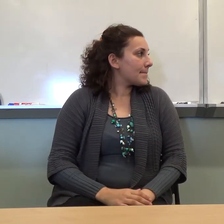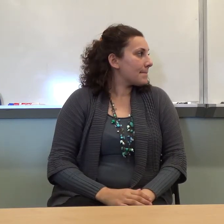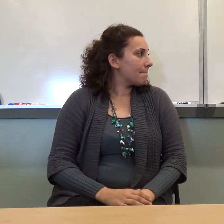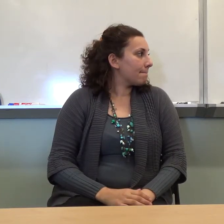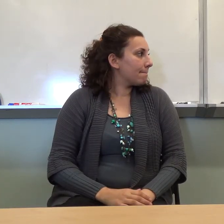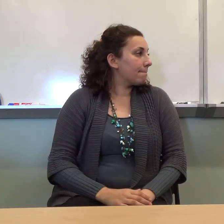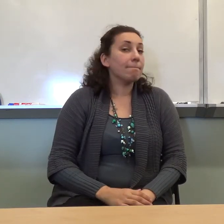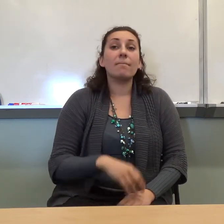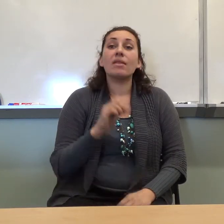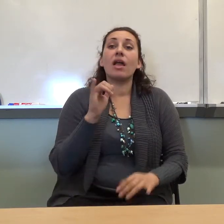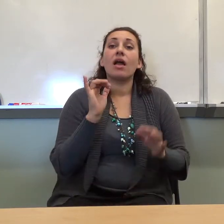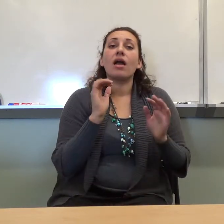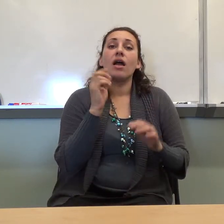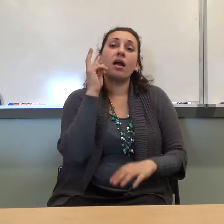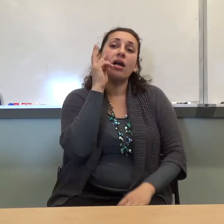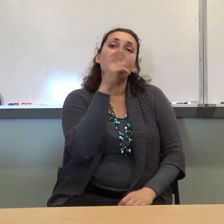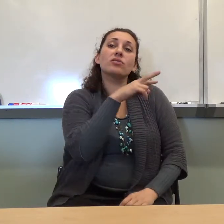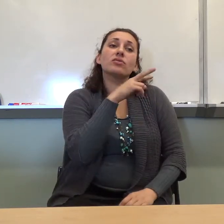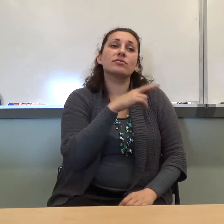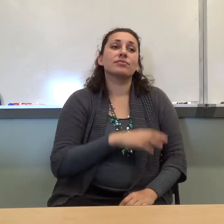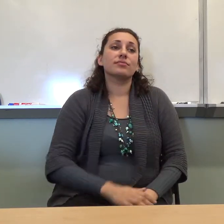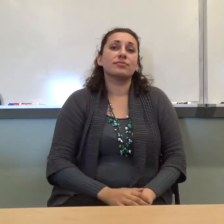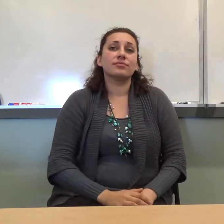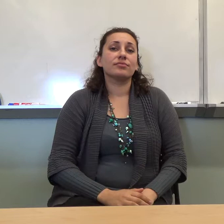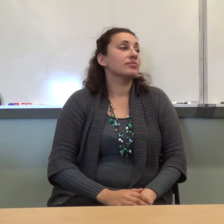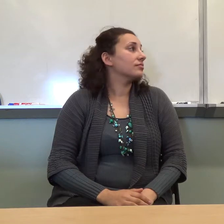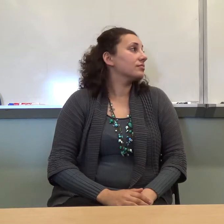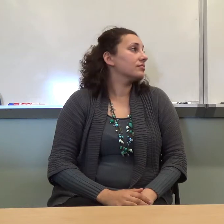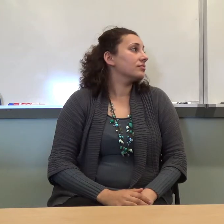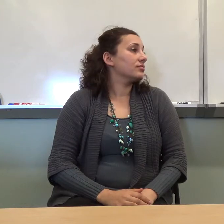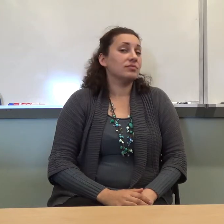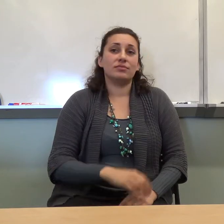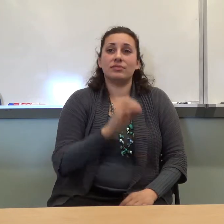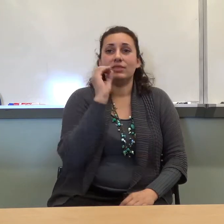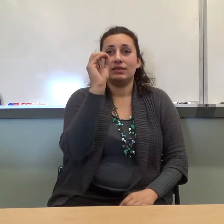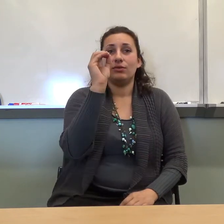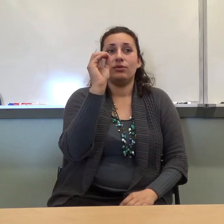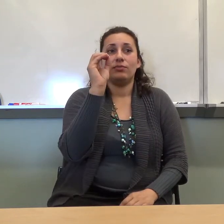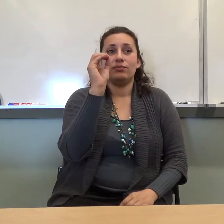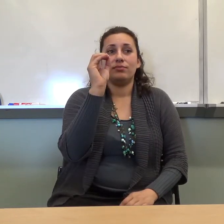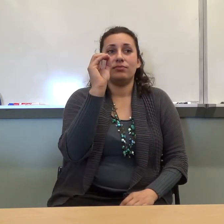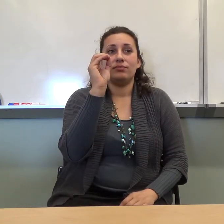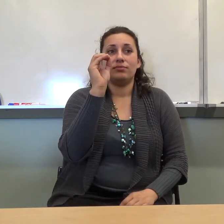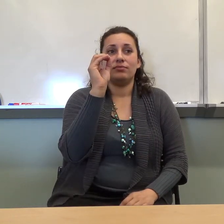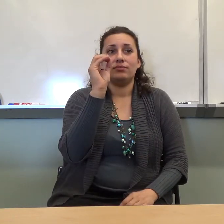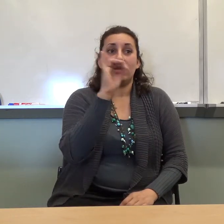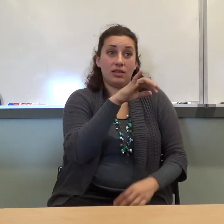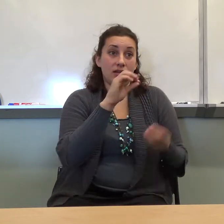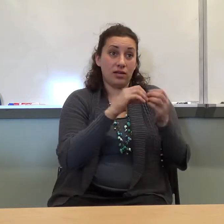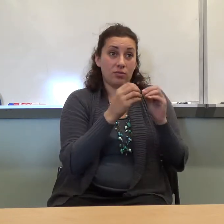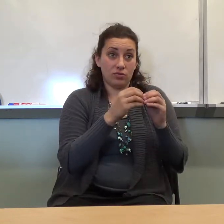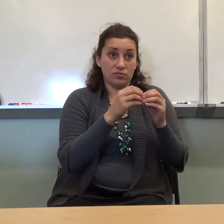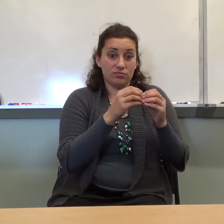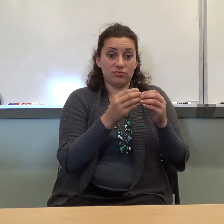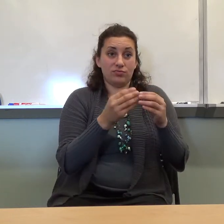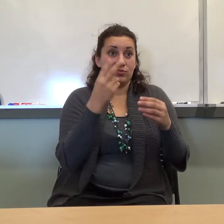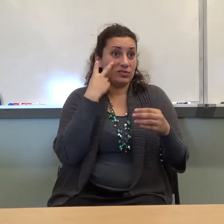Ah, look at that. Hey, good thing we tried 0. Is that a repeater? No. No,